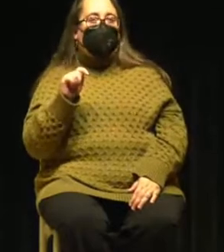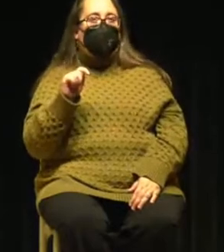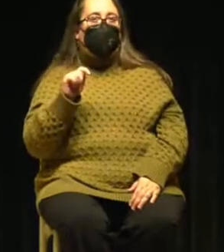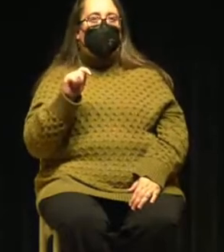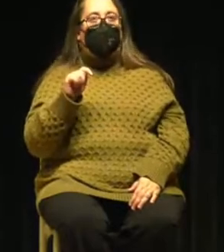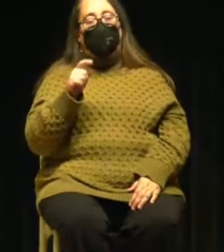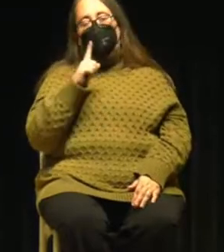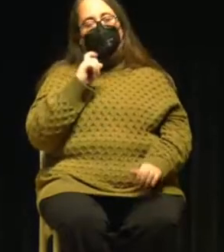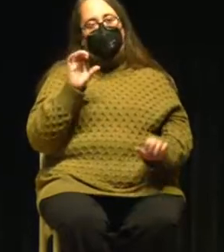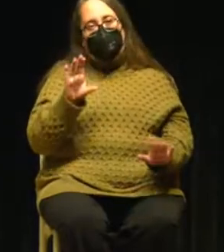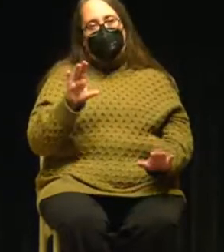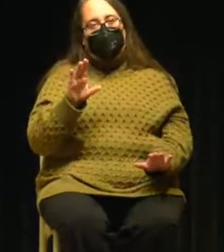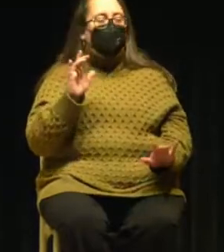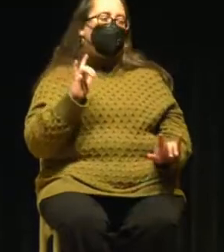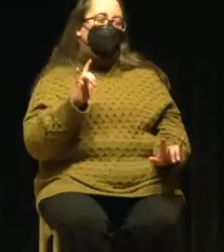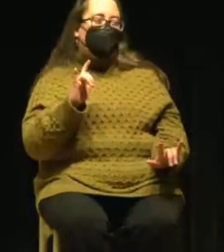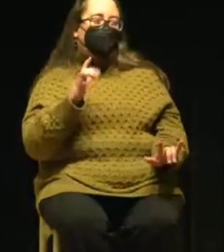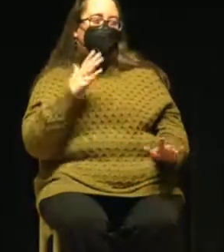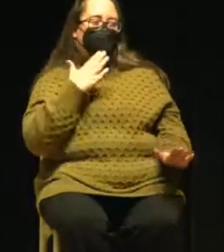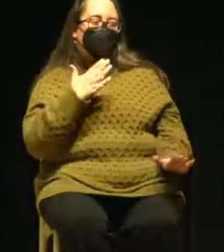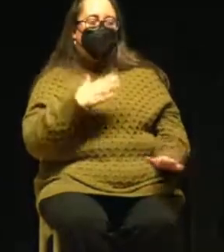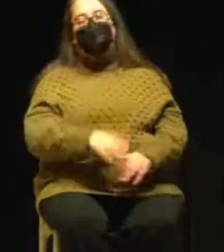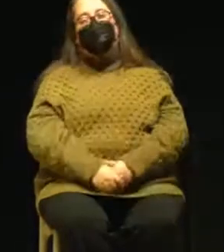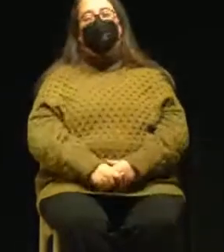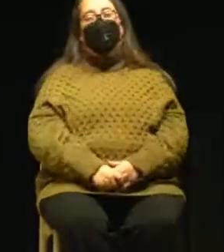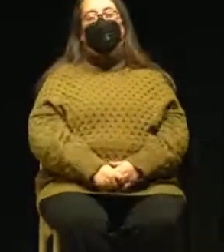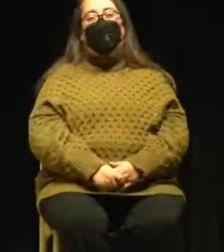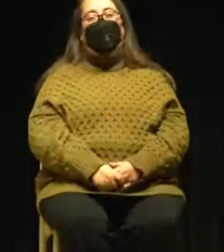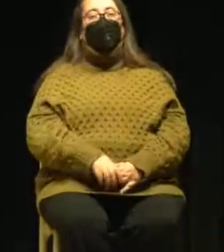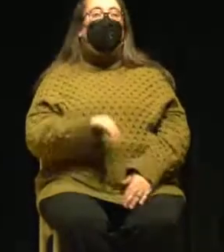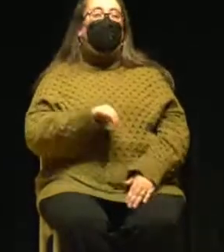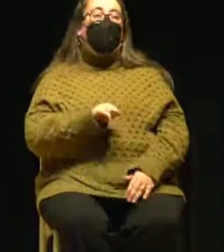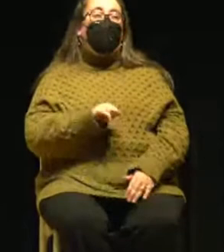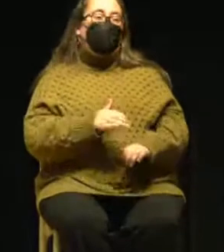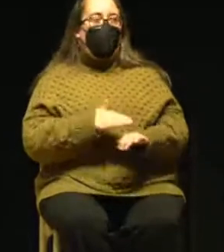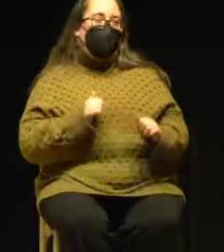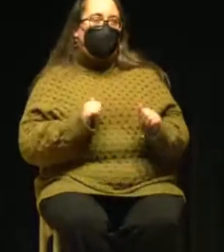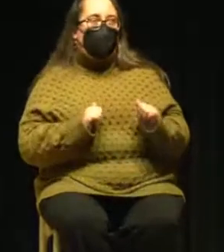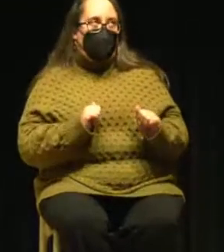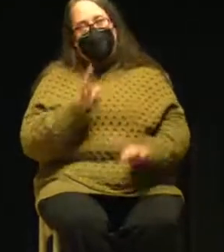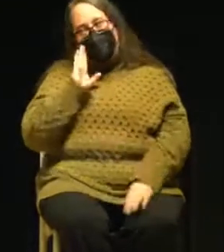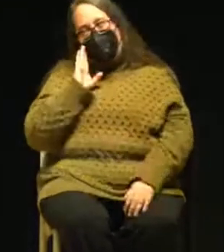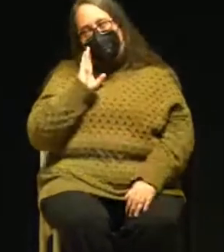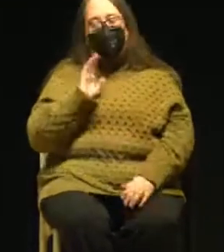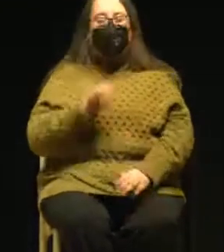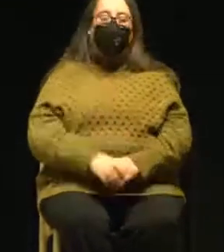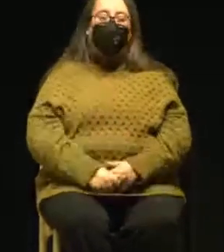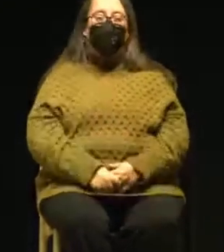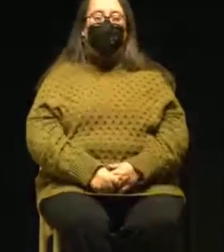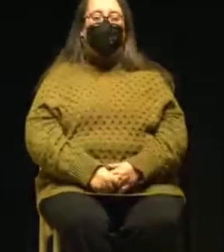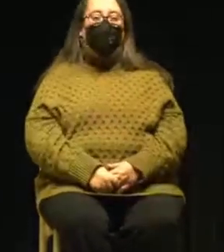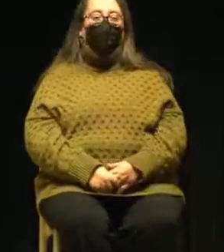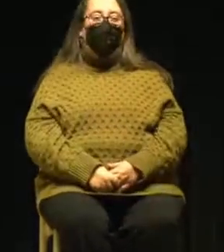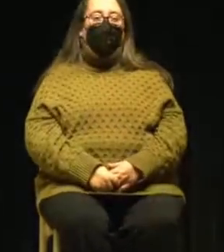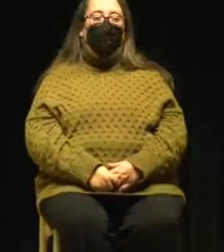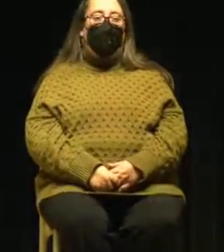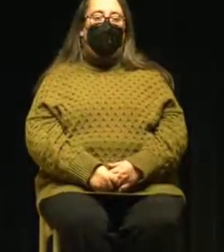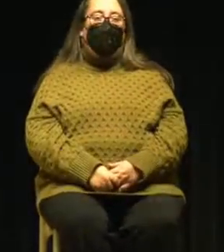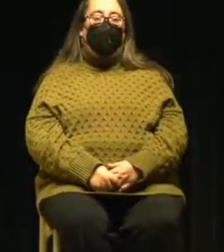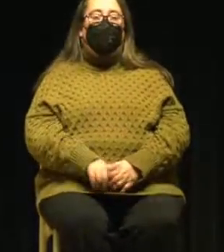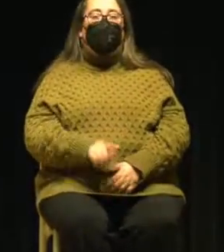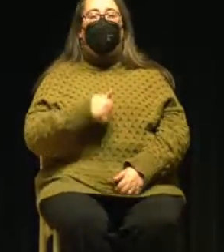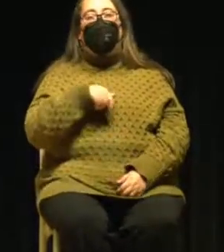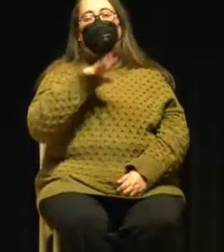really amazing. I love you. Thank you. And so Marcia's been on my show, by the way. I know. It's like, I'm a plant, but you know,